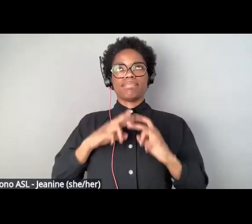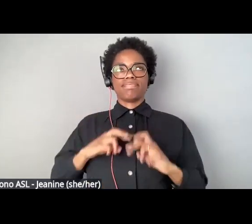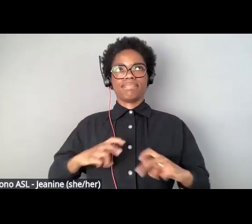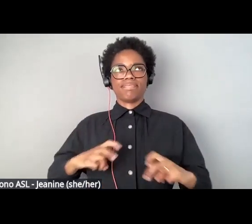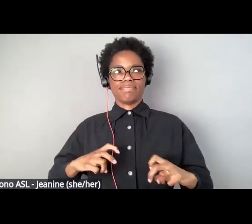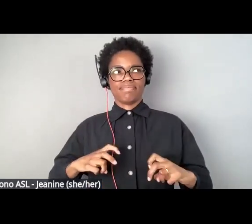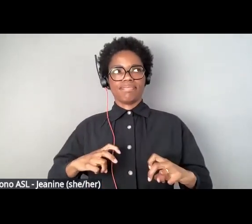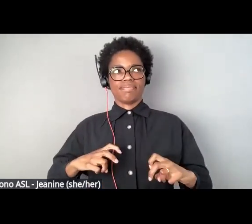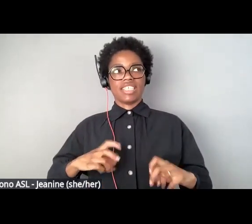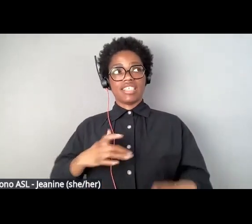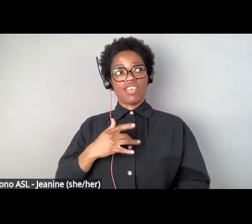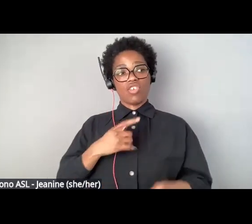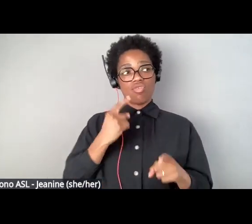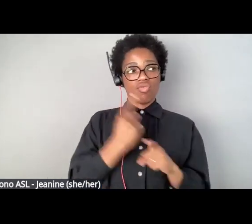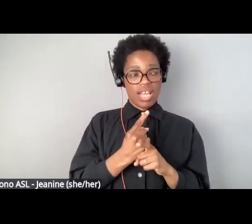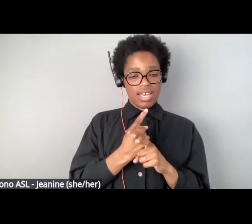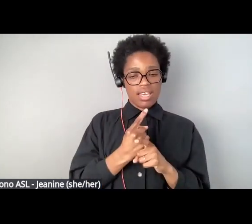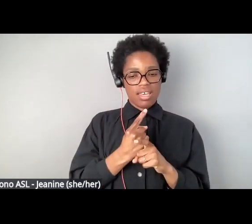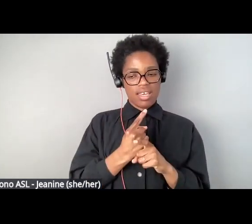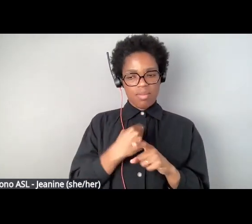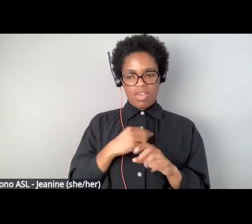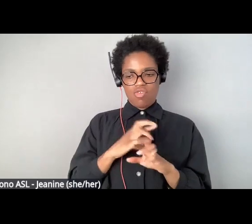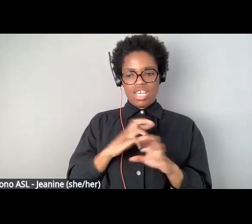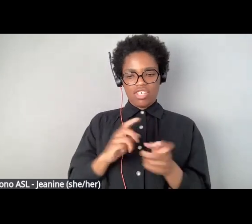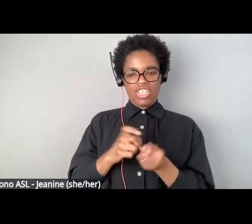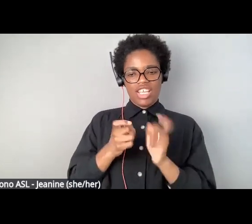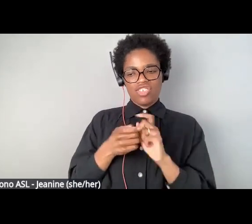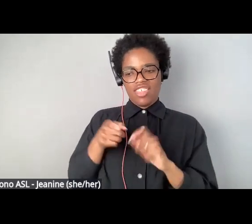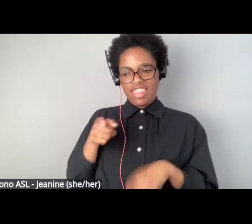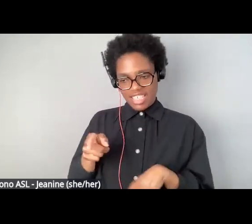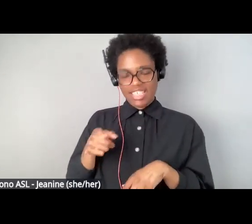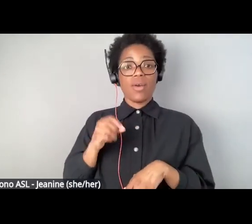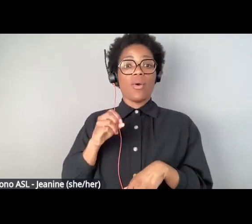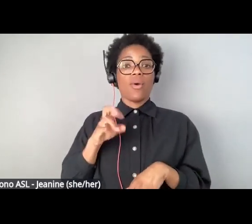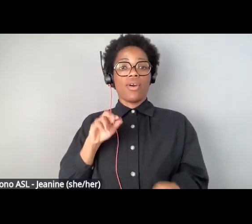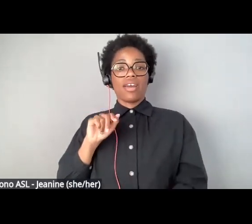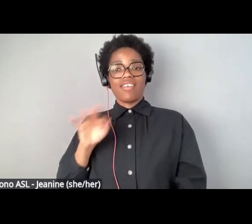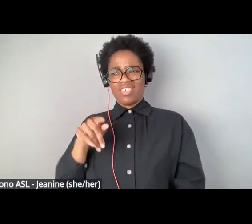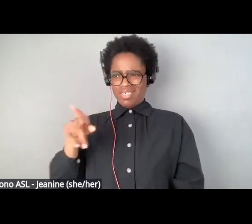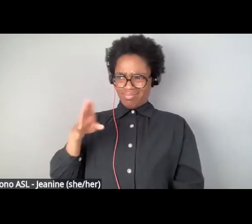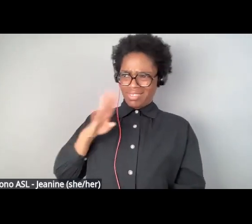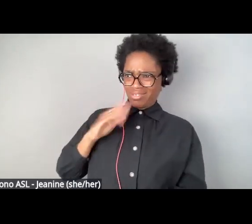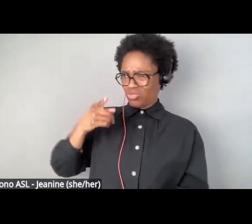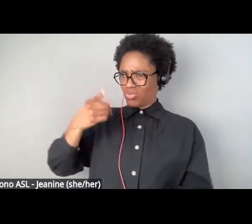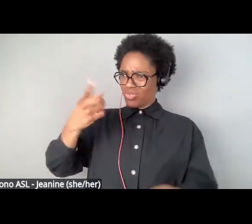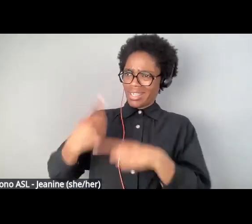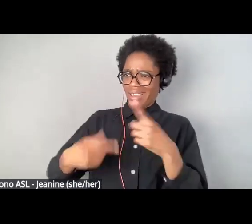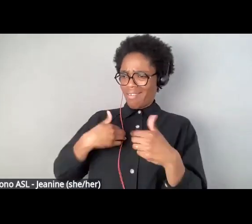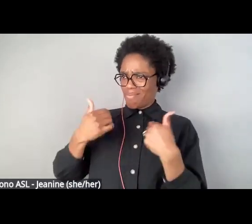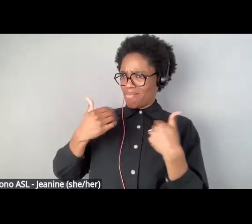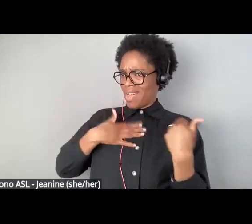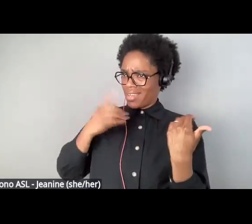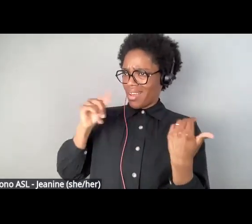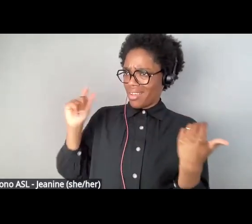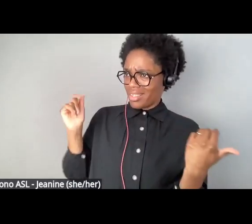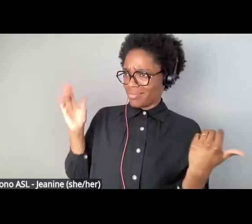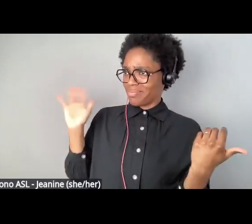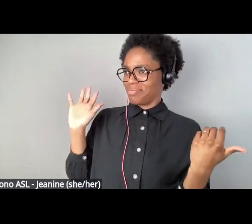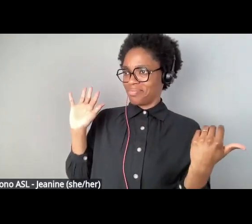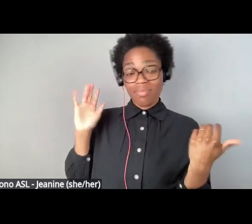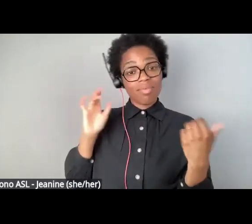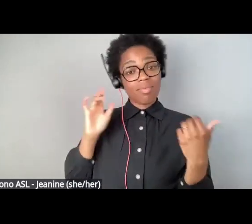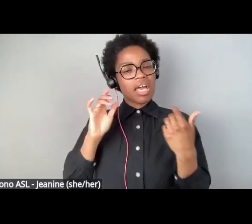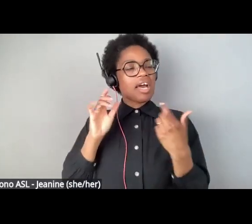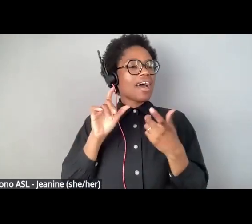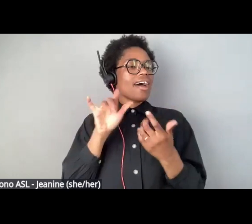you're petty and saying, fuck you, bitch ass data harvesters, you don't get my data treats, that's valid too. Sometimes